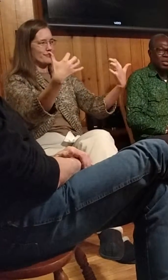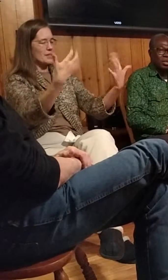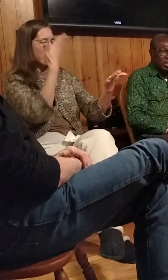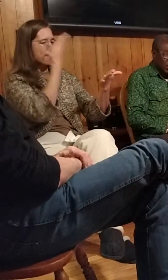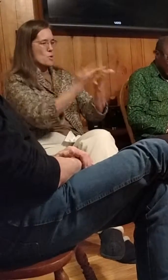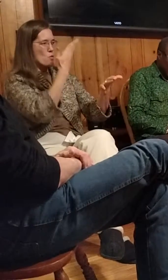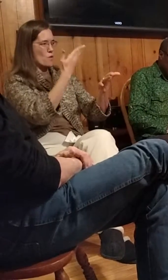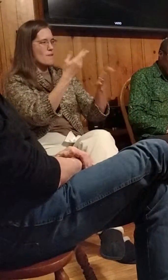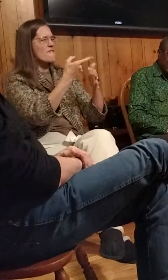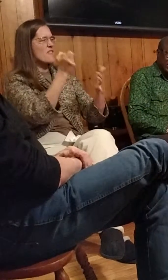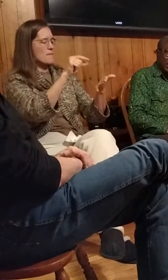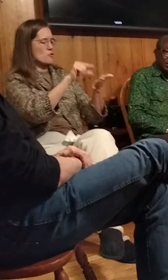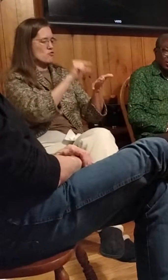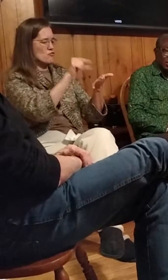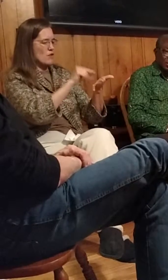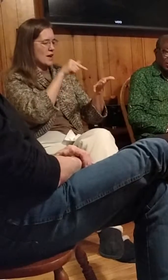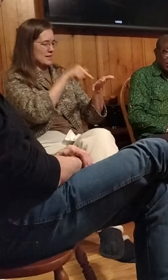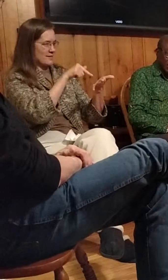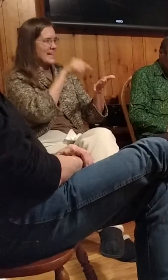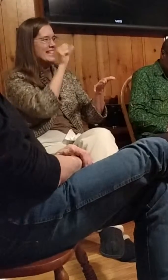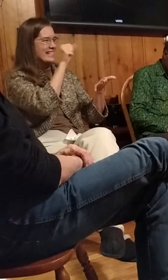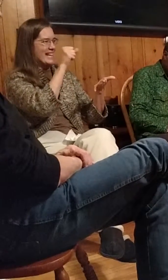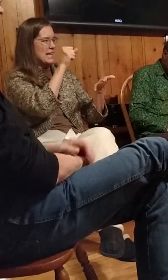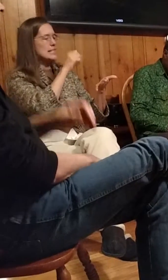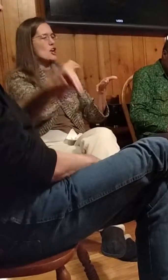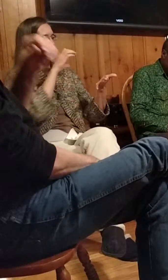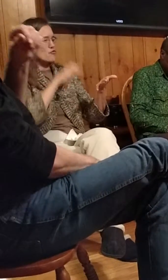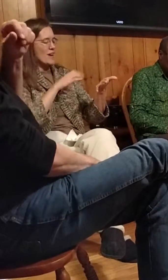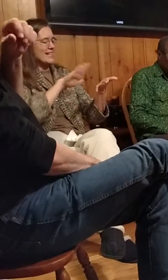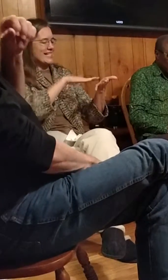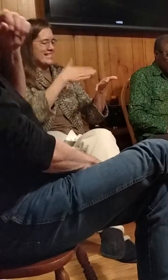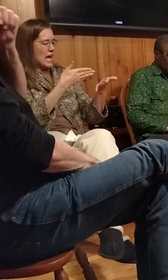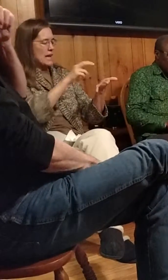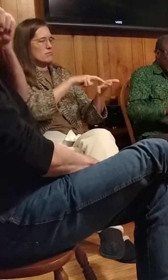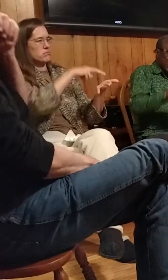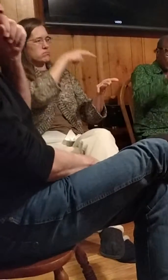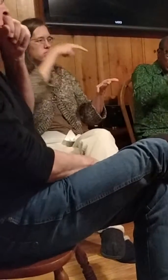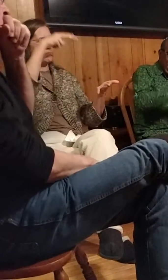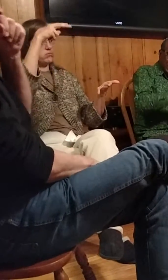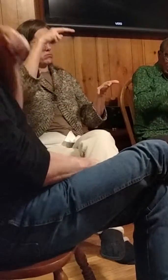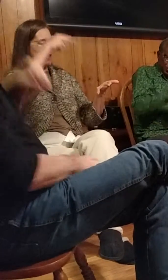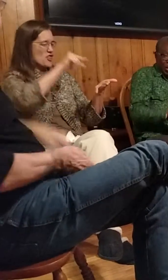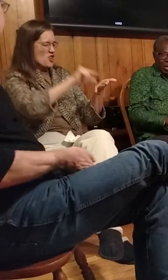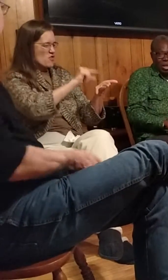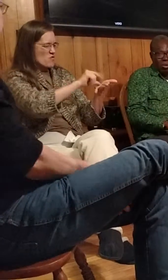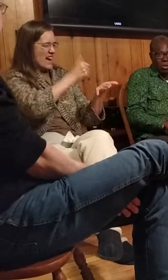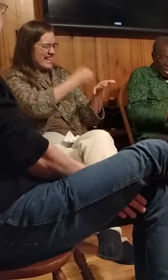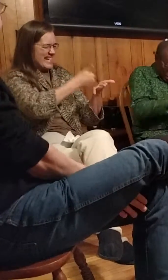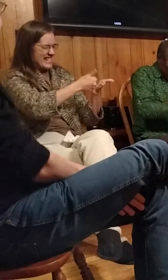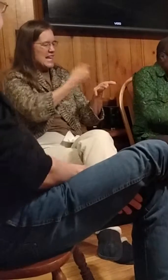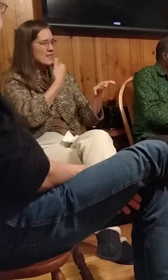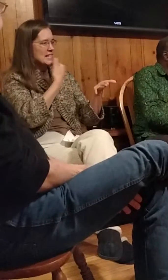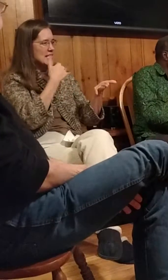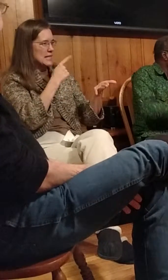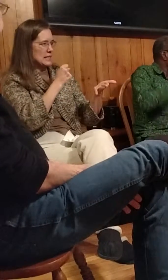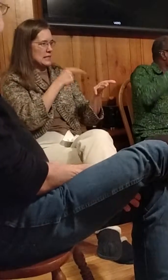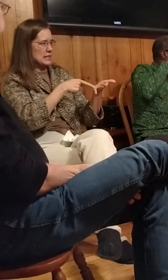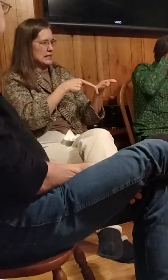Quran that Christ indeed died and resurrected. Even as I'm speaking now, this